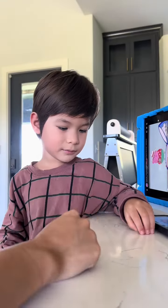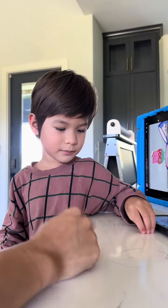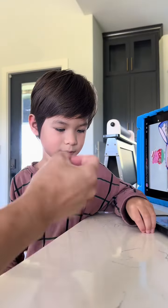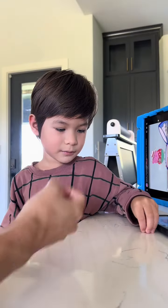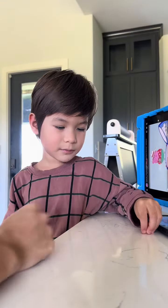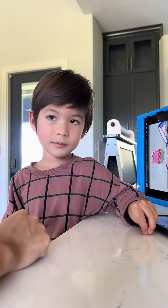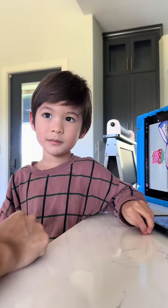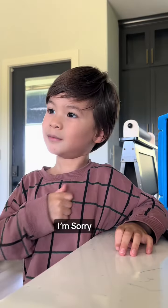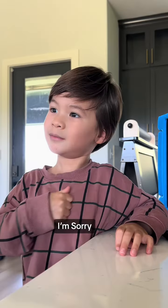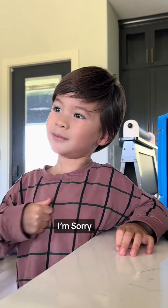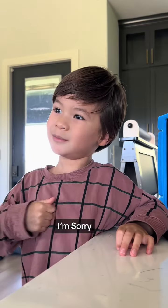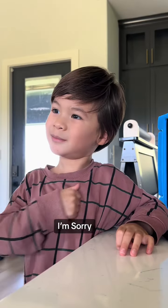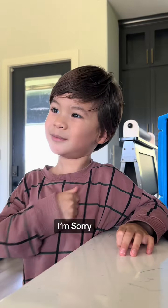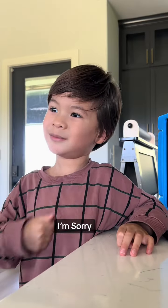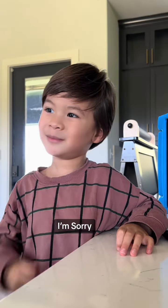Do you understand?